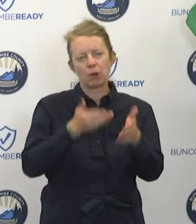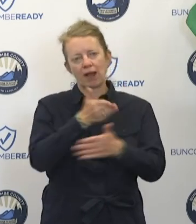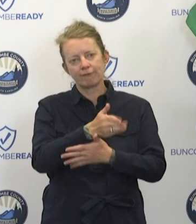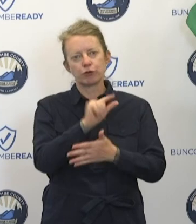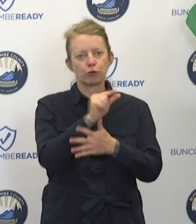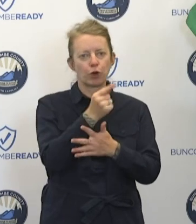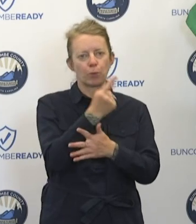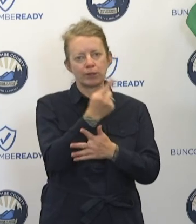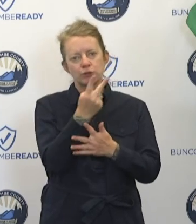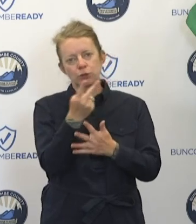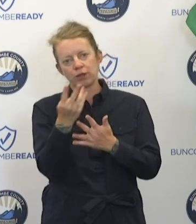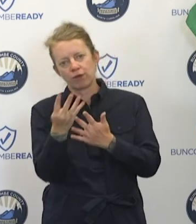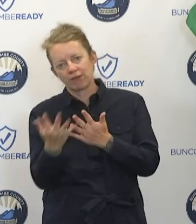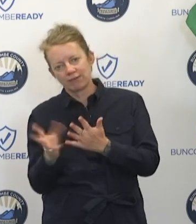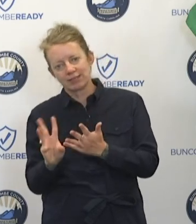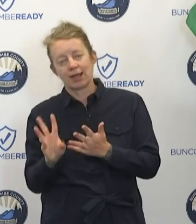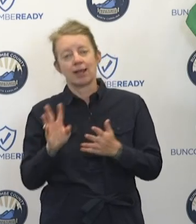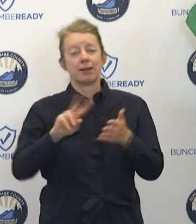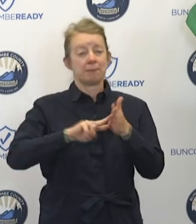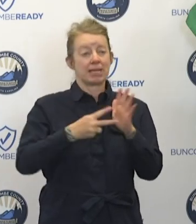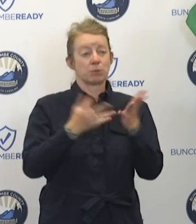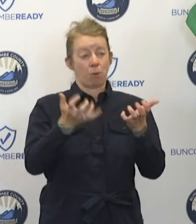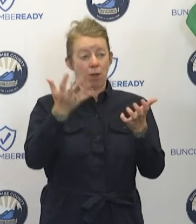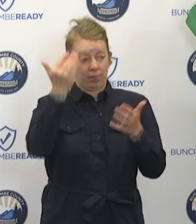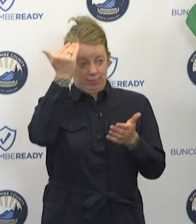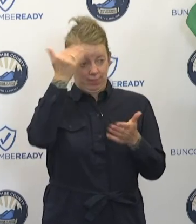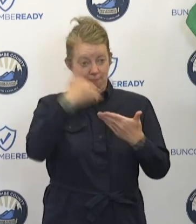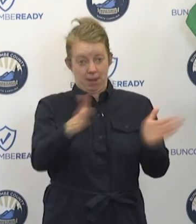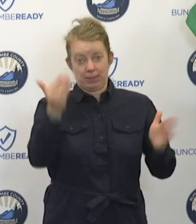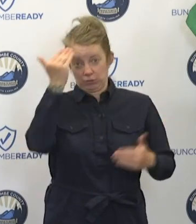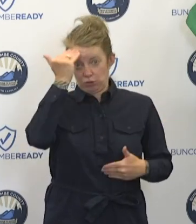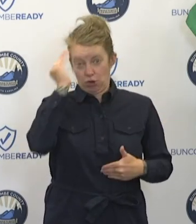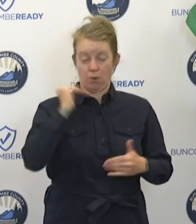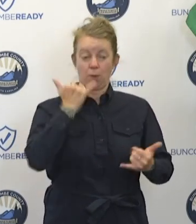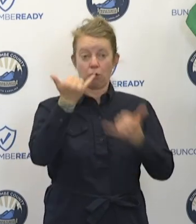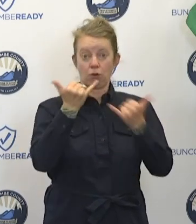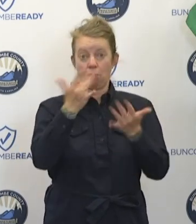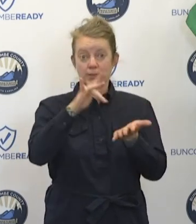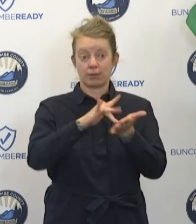aware that we are reducing our call center hours to match the current demand.